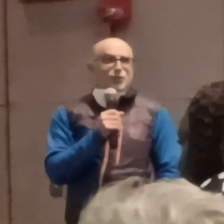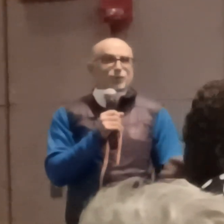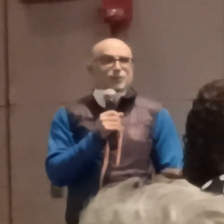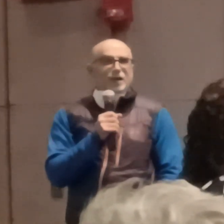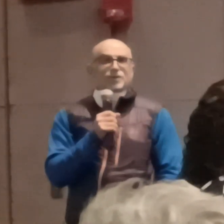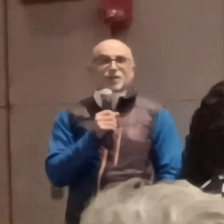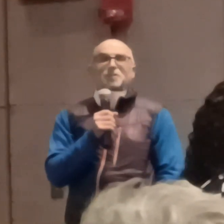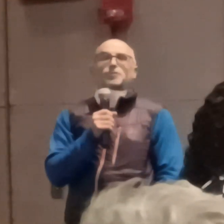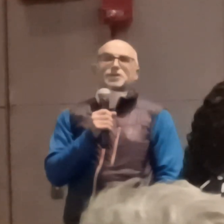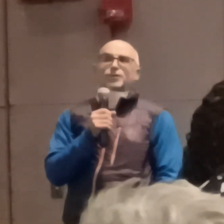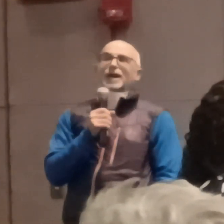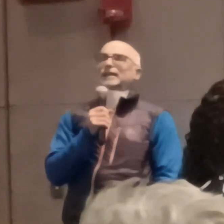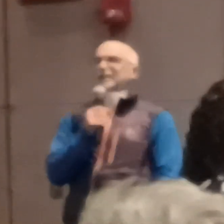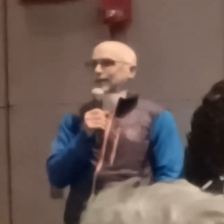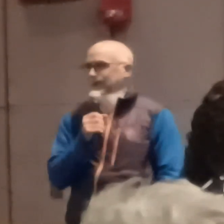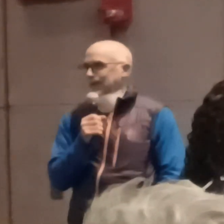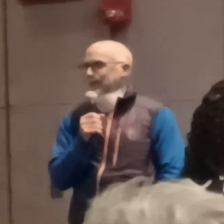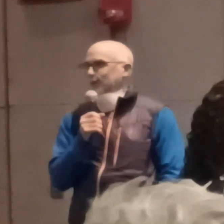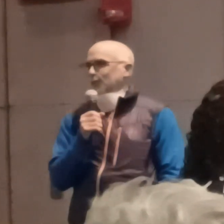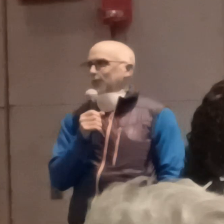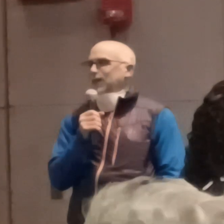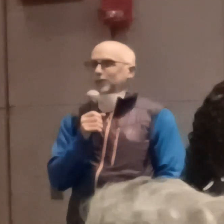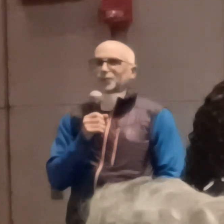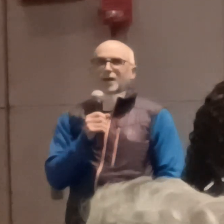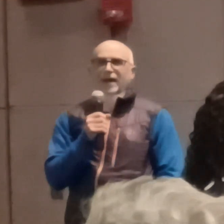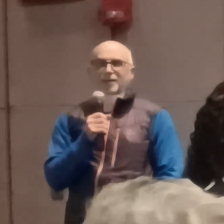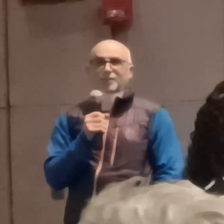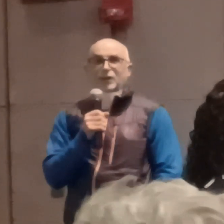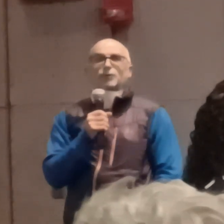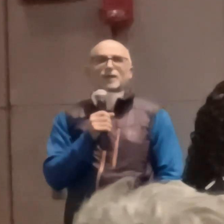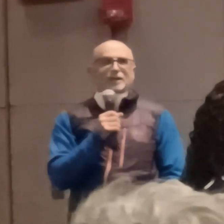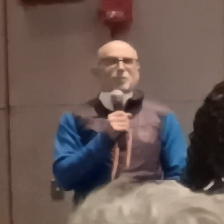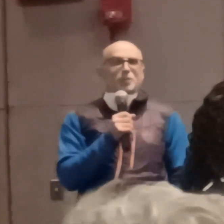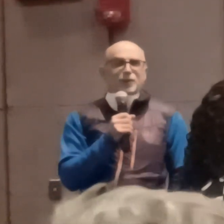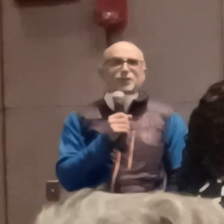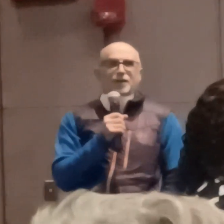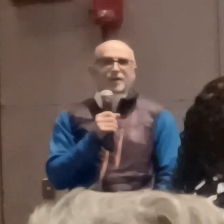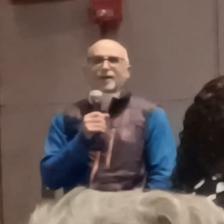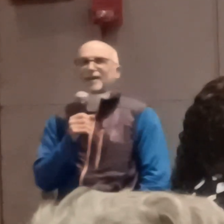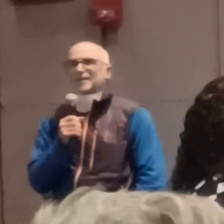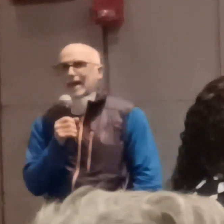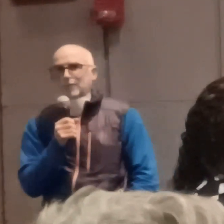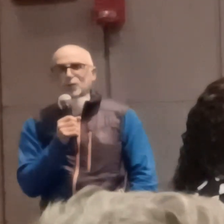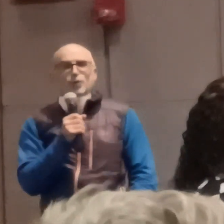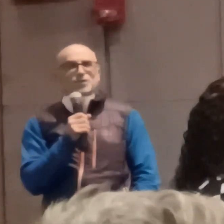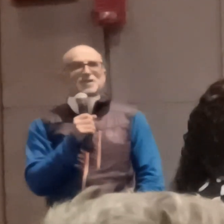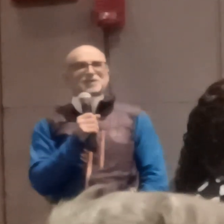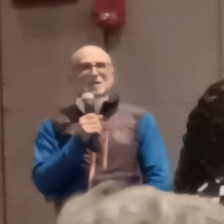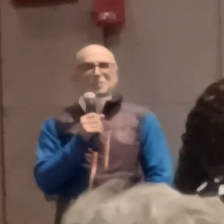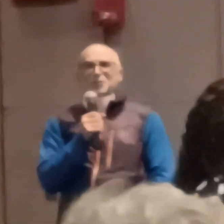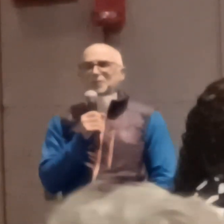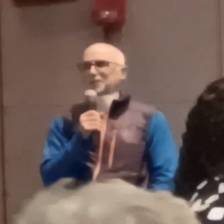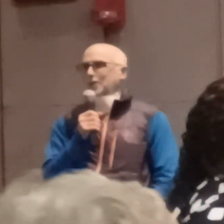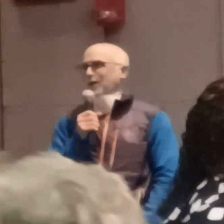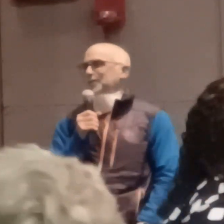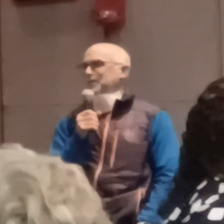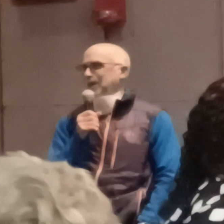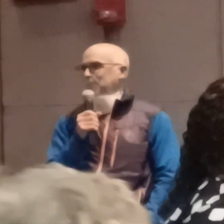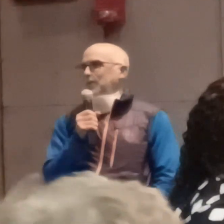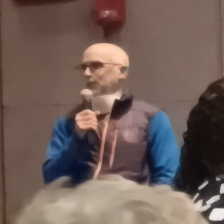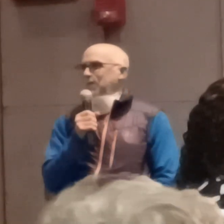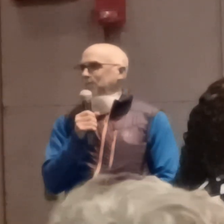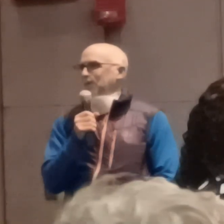years old, some of which are 90 years old, that used to literally they were built to house horses that pulled